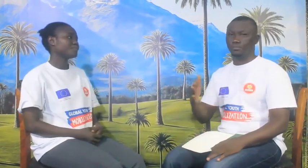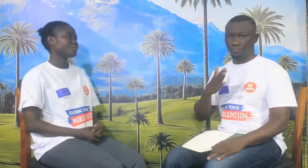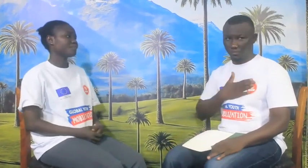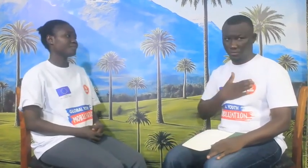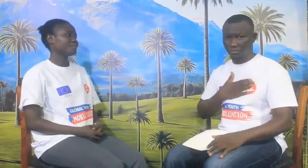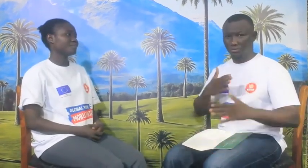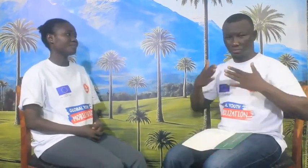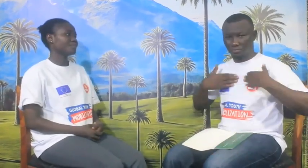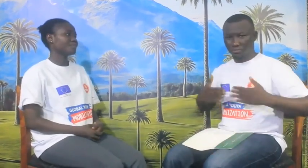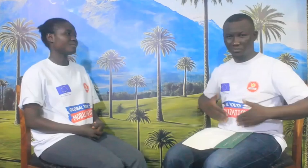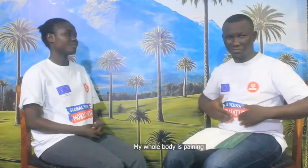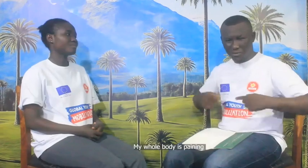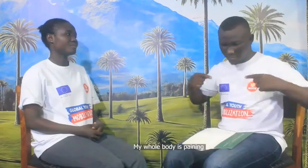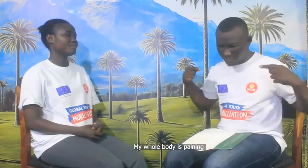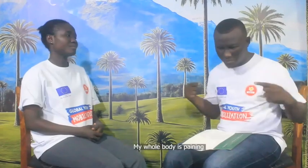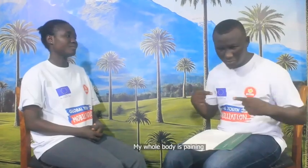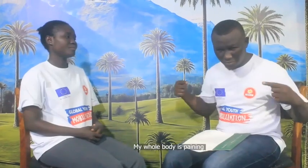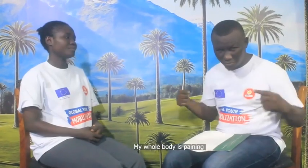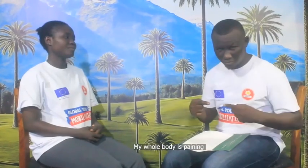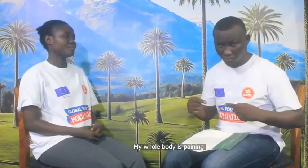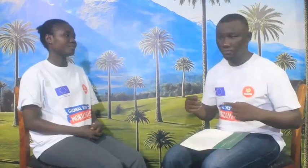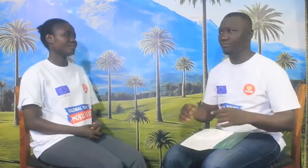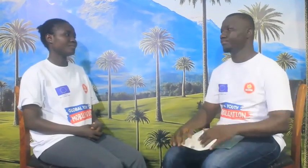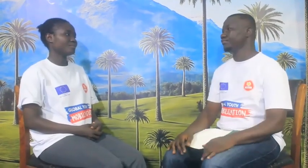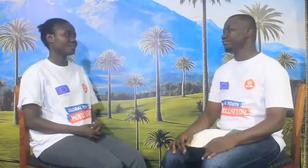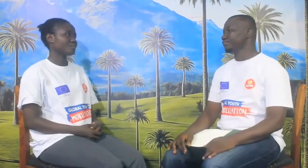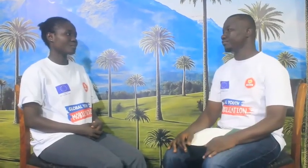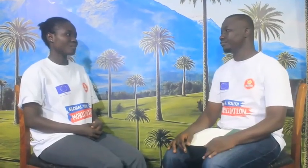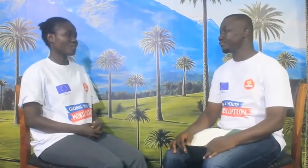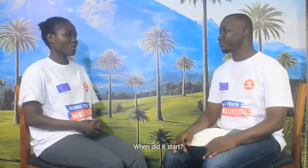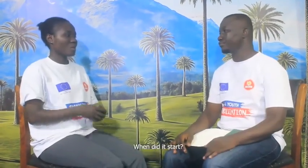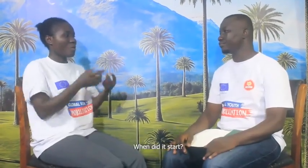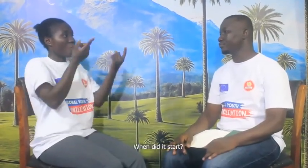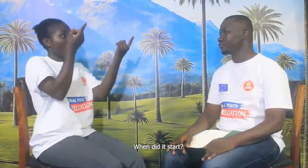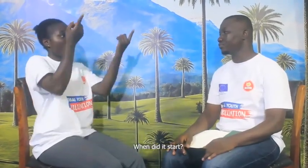He or she responds, my whole body is paining. When did this start?